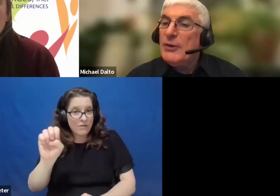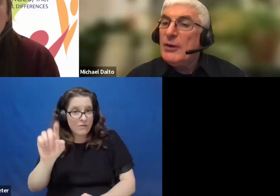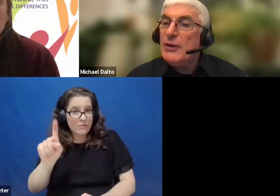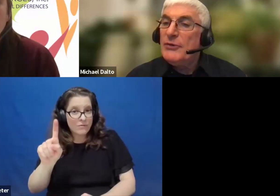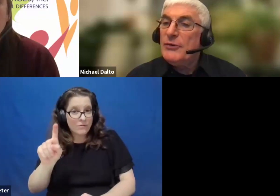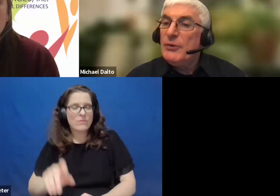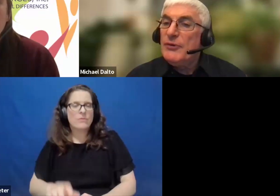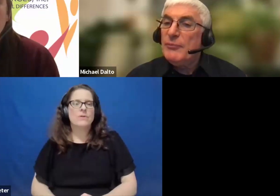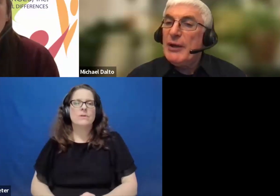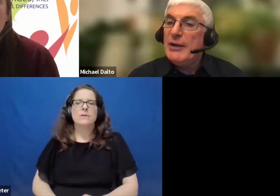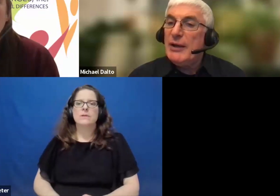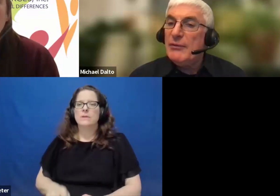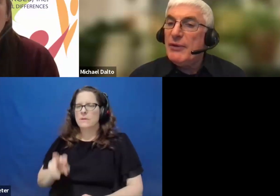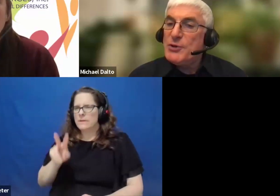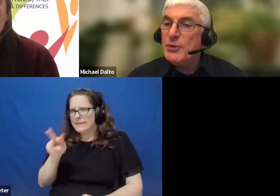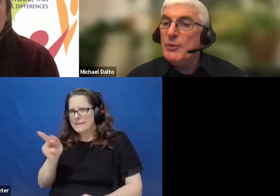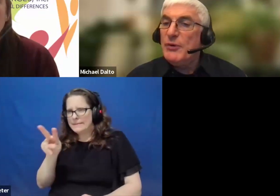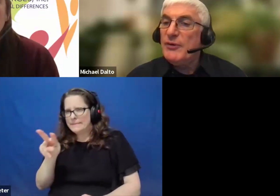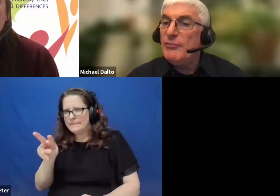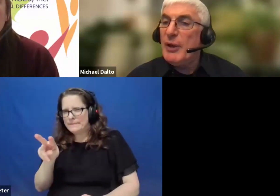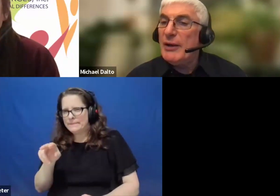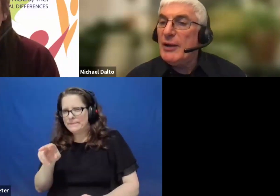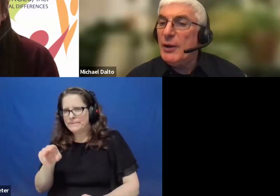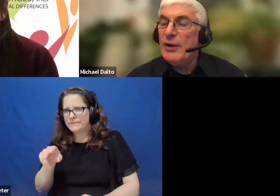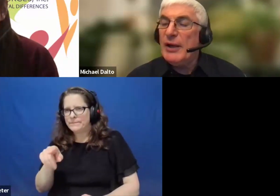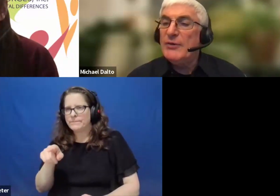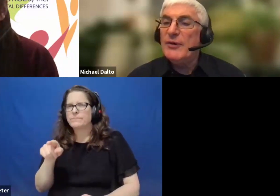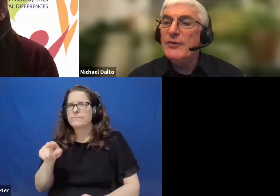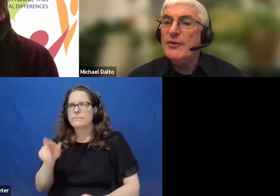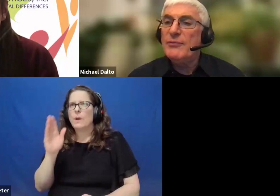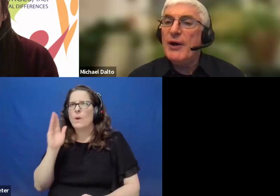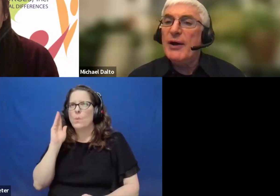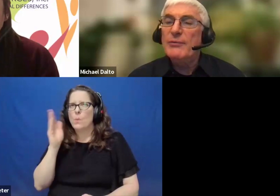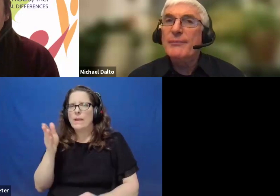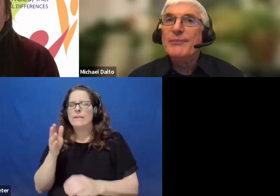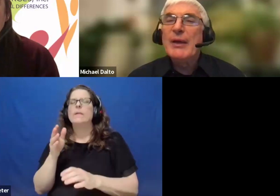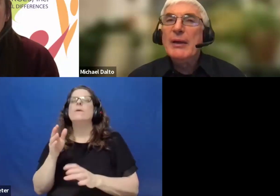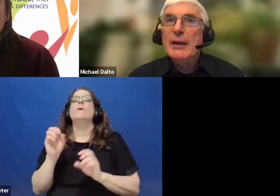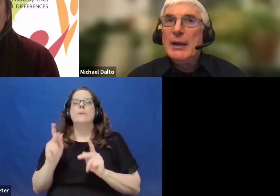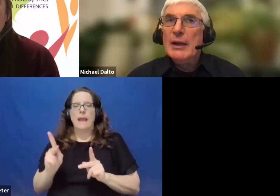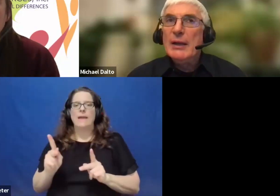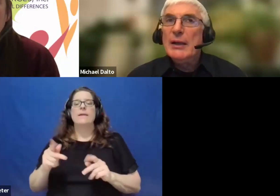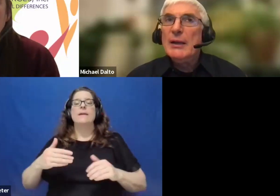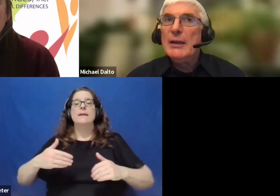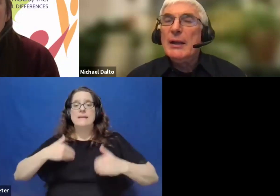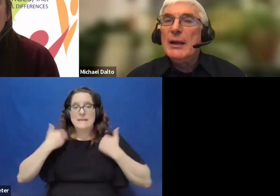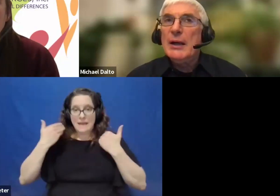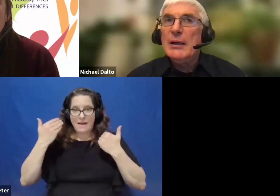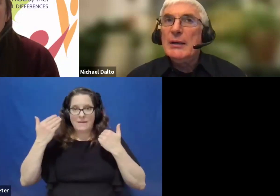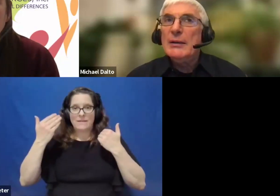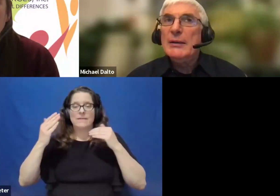Do young adults who receive Medicaid eventually receive Medicare at age 65?